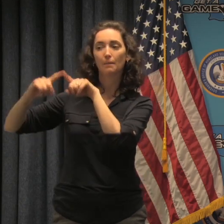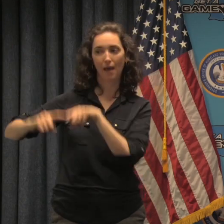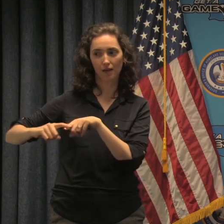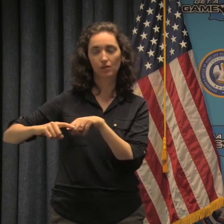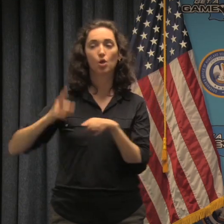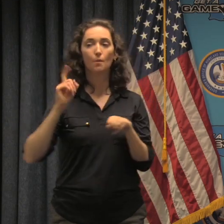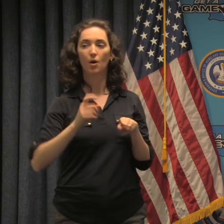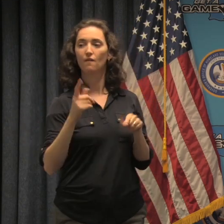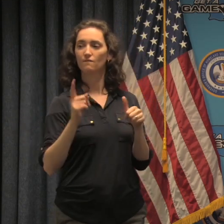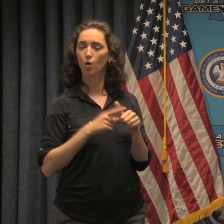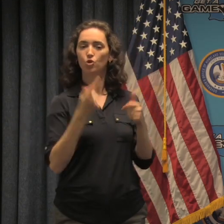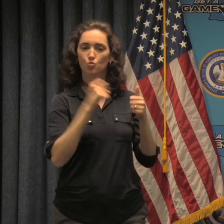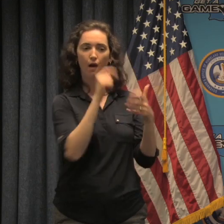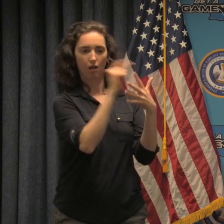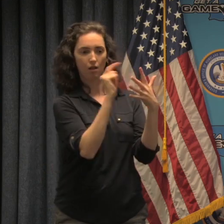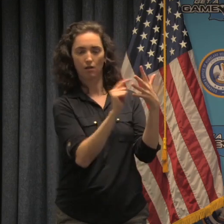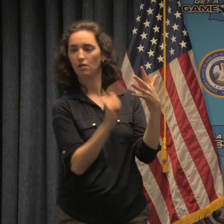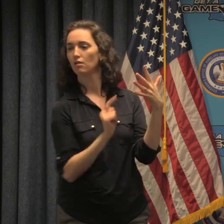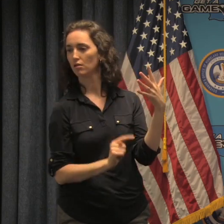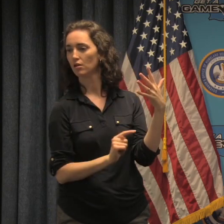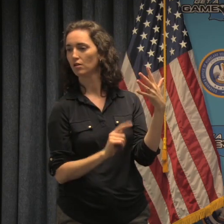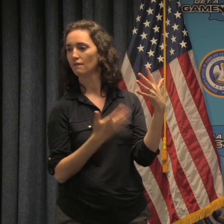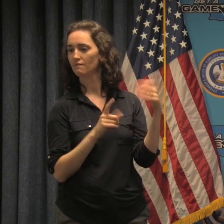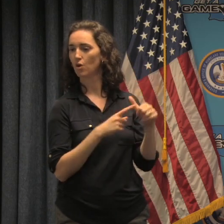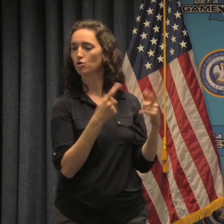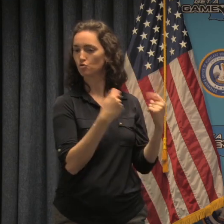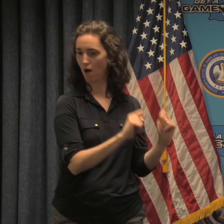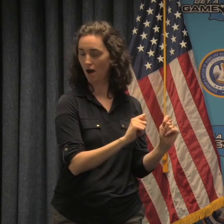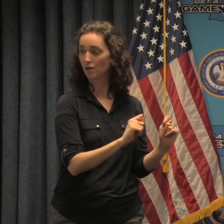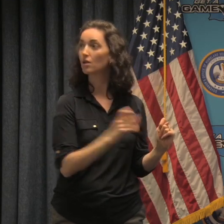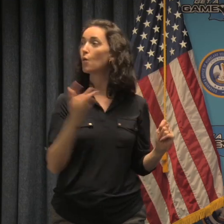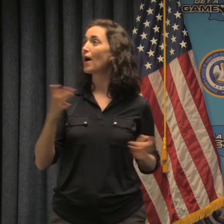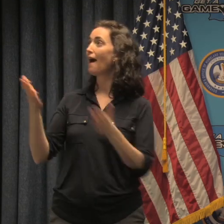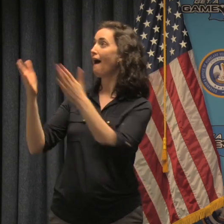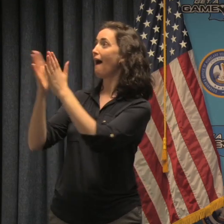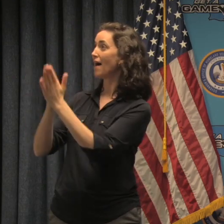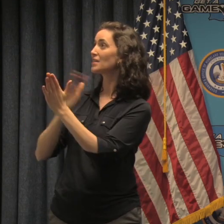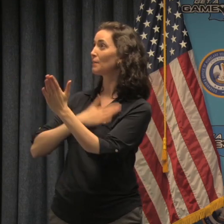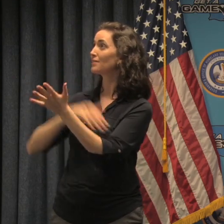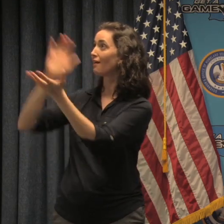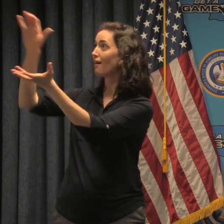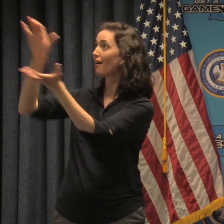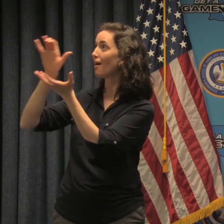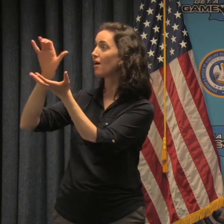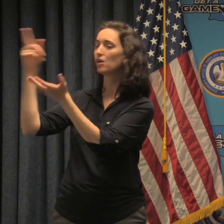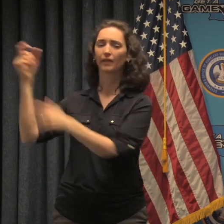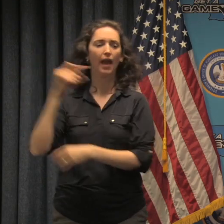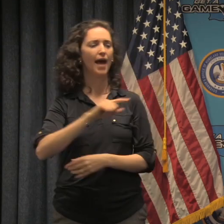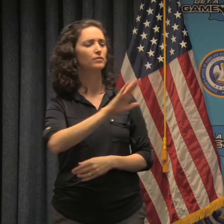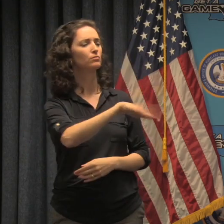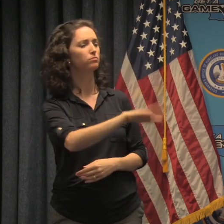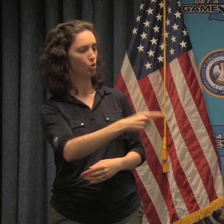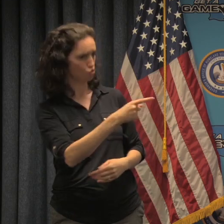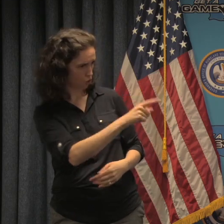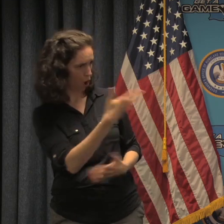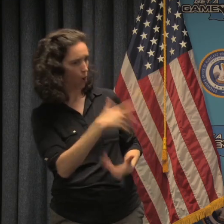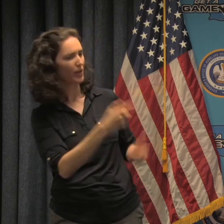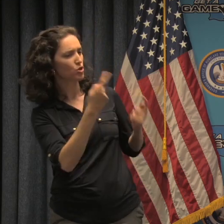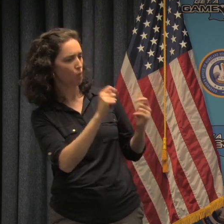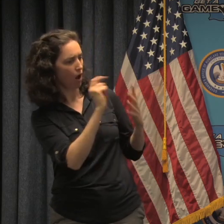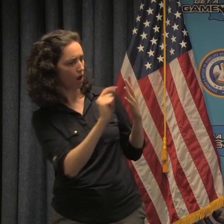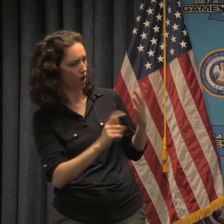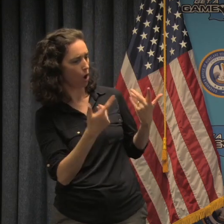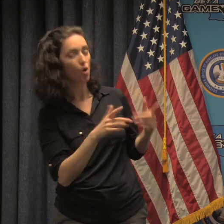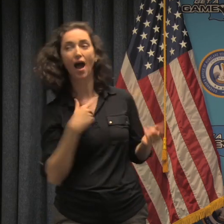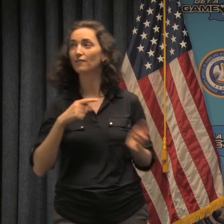request with ventilators from that stockpile with information about the actions we have taken to make maximum use of all these